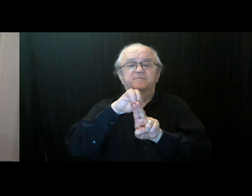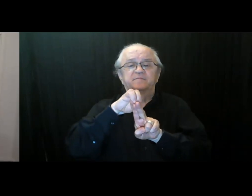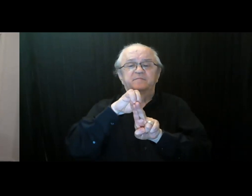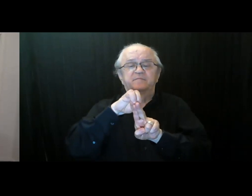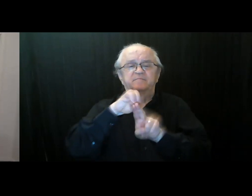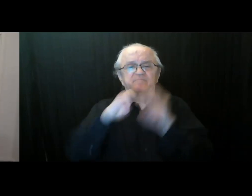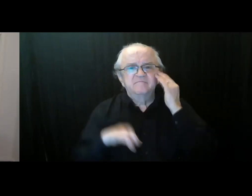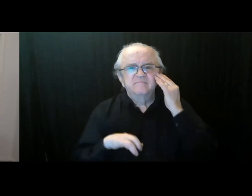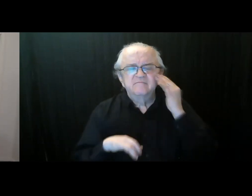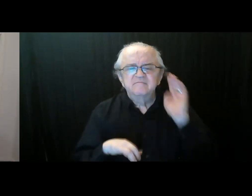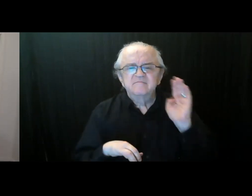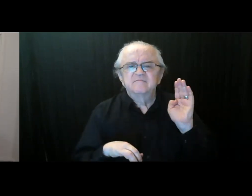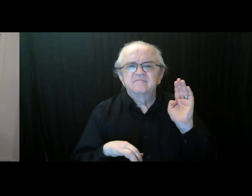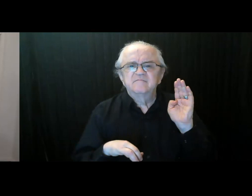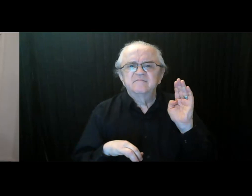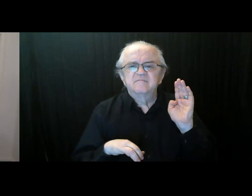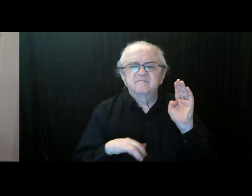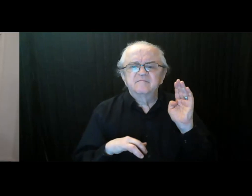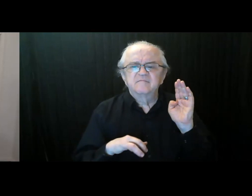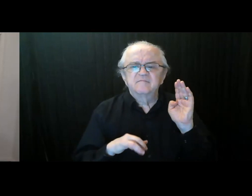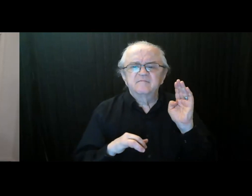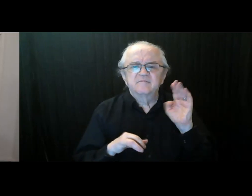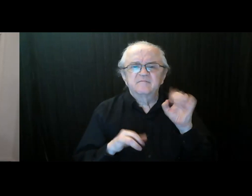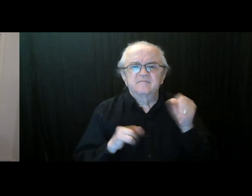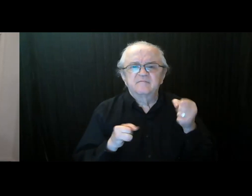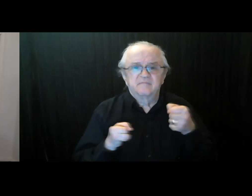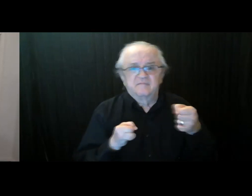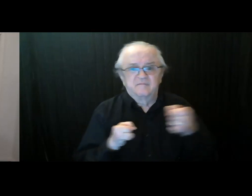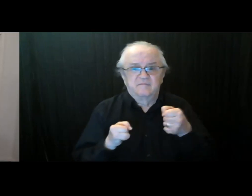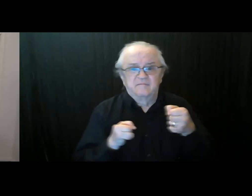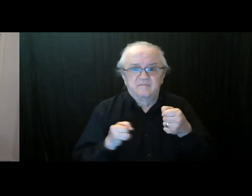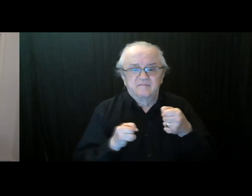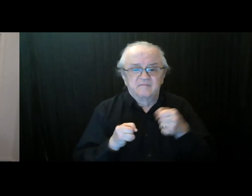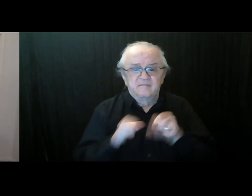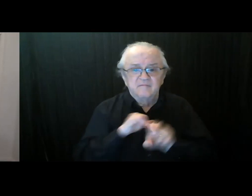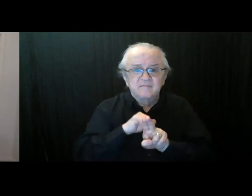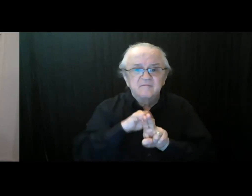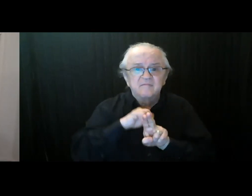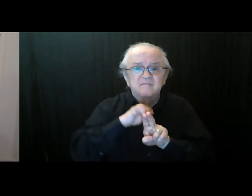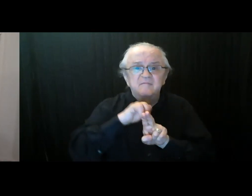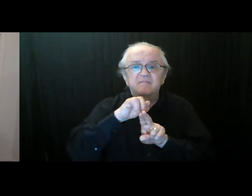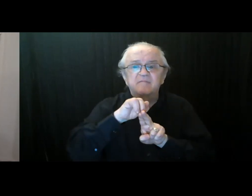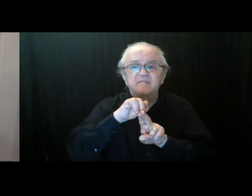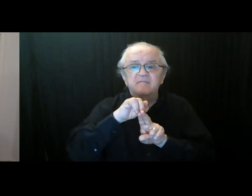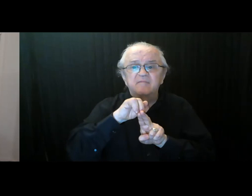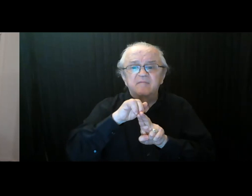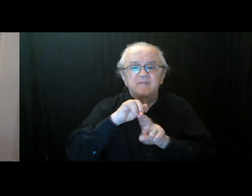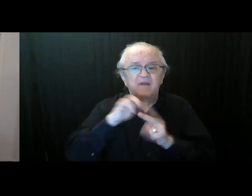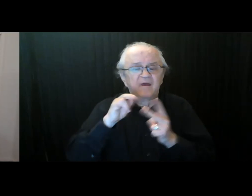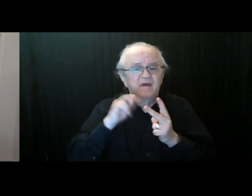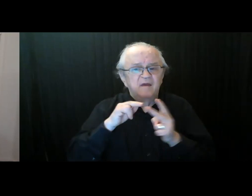I don't know whether it was my rickety ladder or if it was a